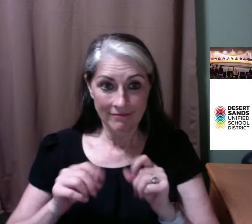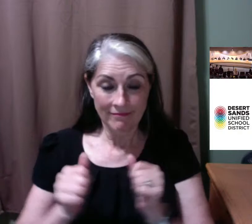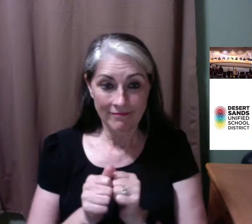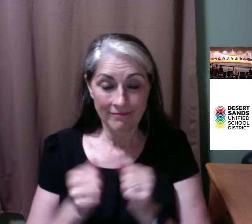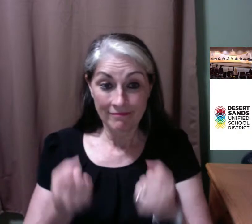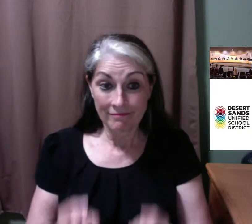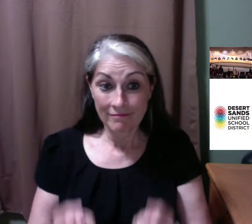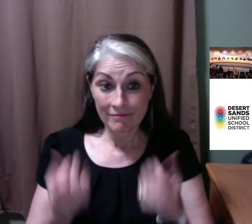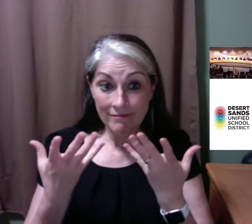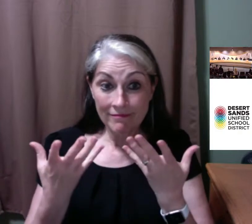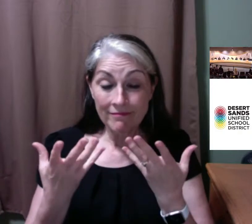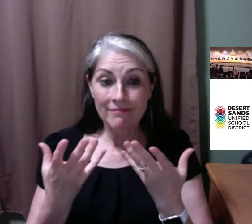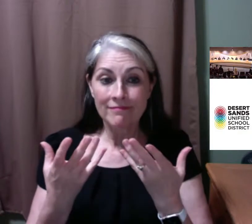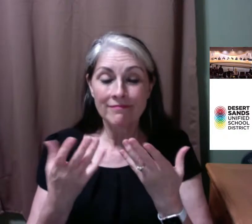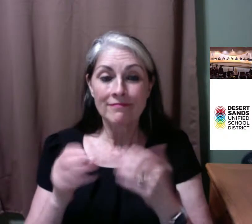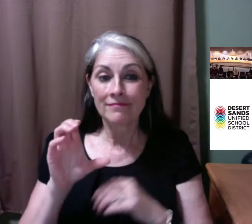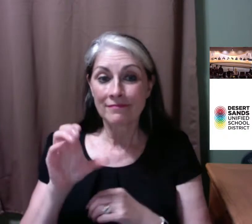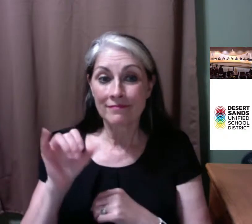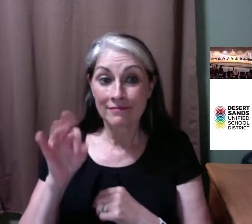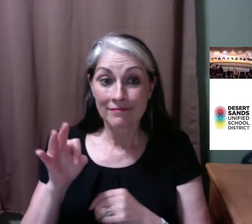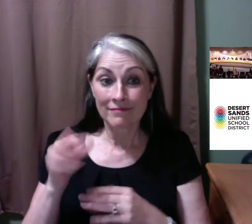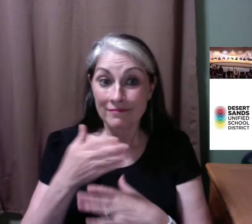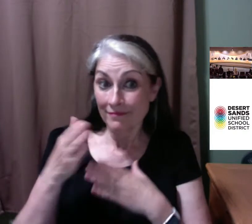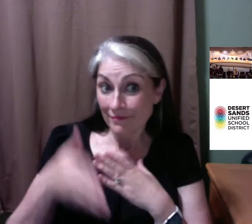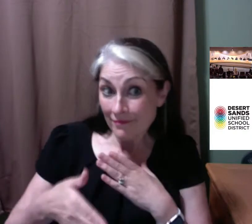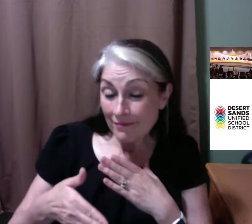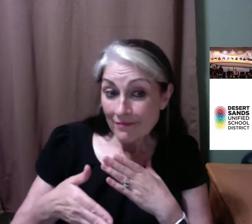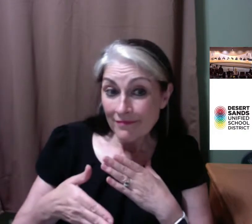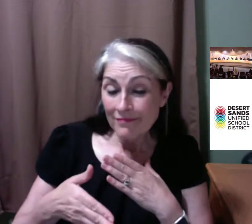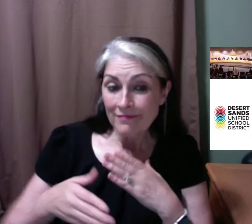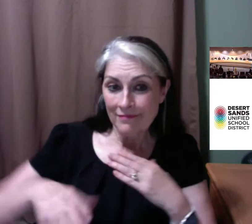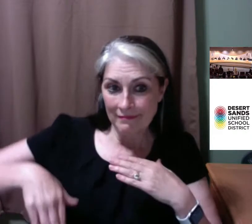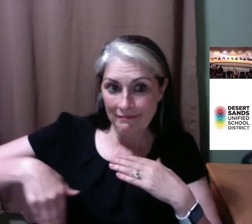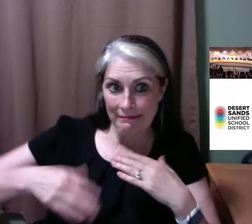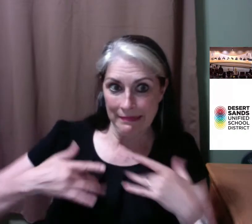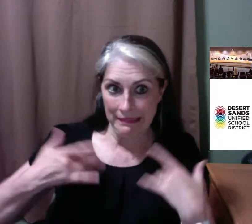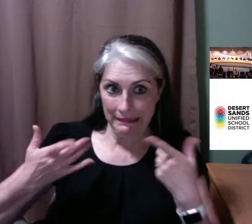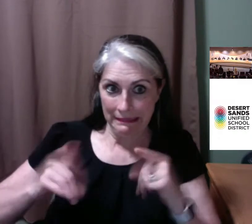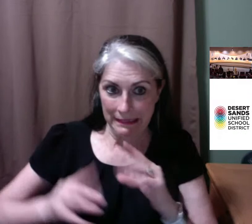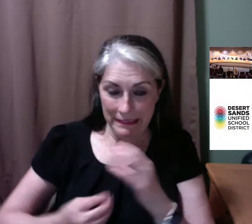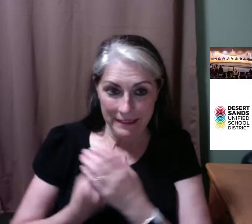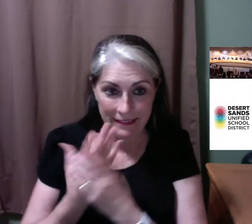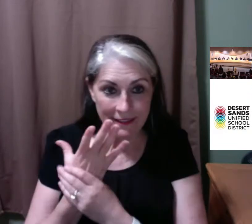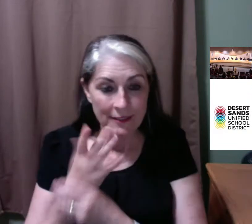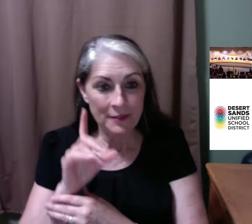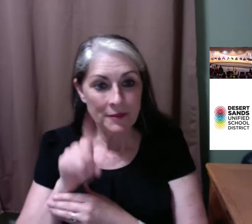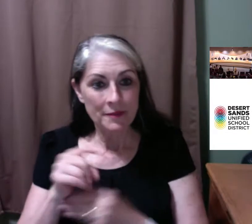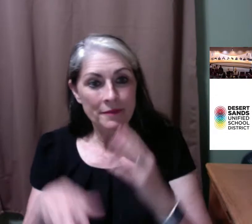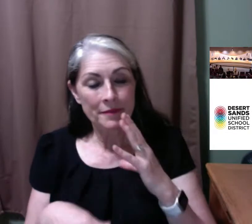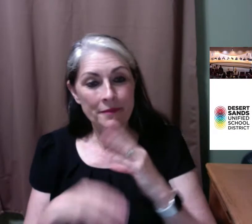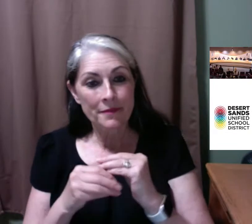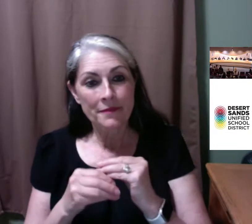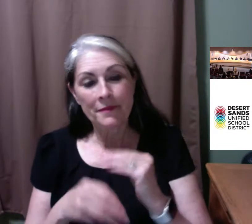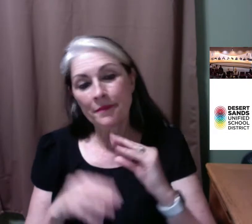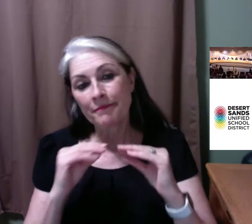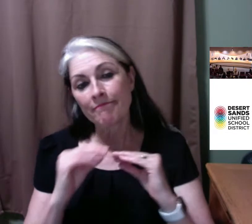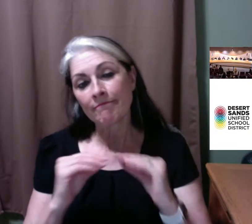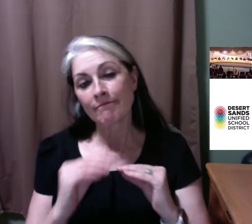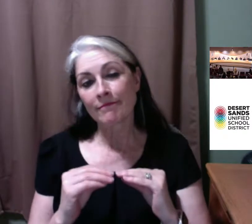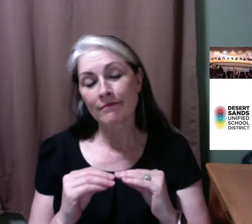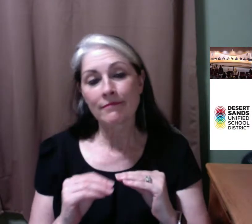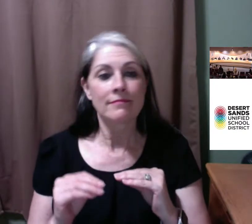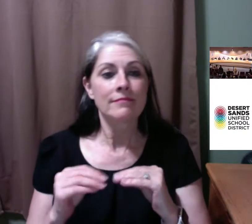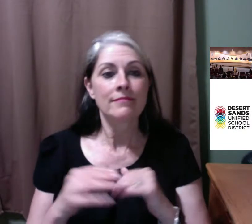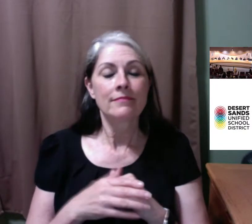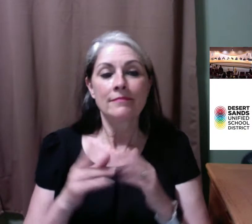tremendous making it into CIF there at the end for some of our late events in the spring. We needed some extra touch up, and they did that. We had some touch